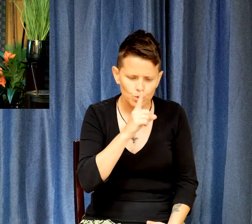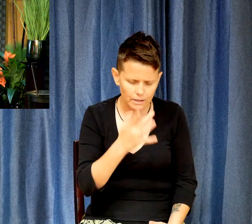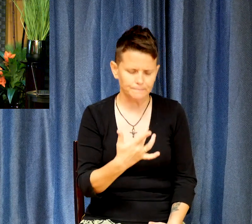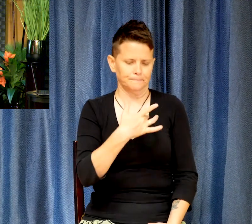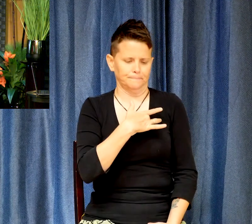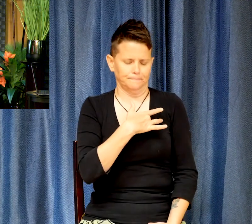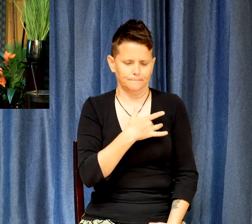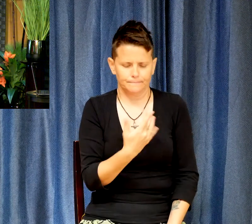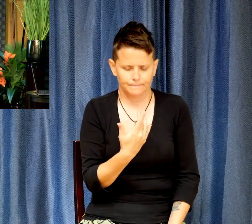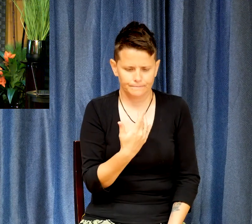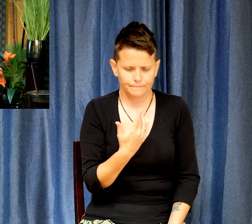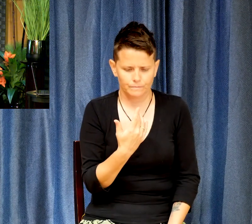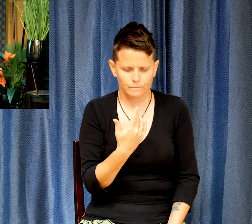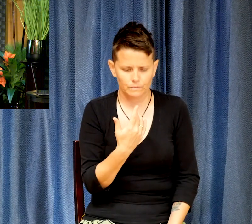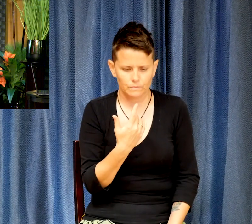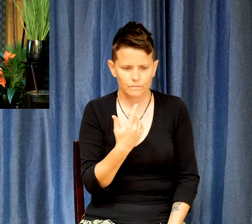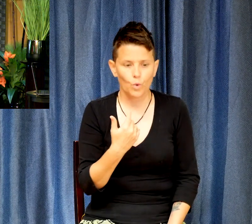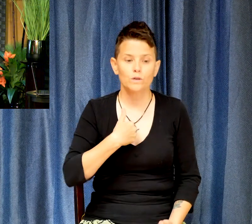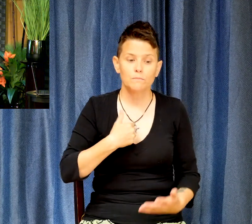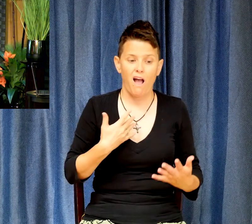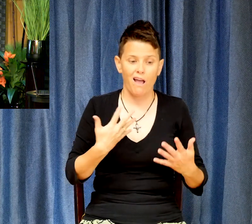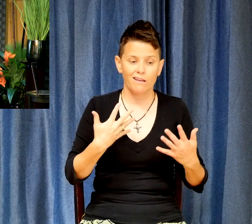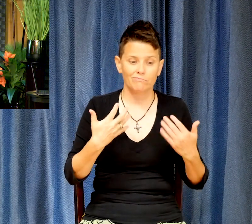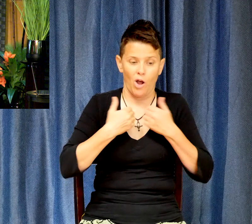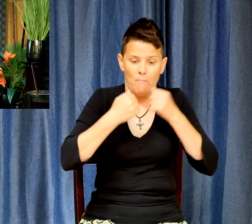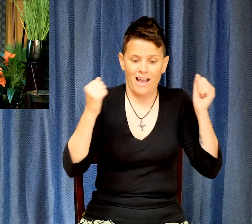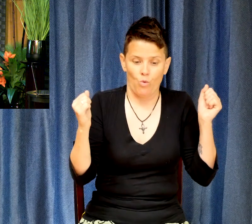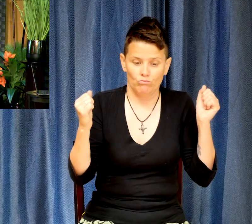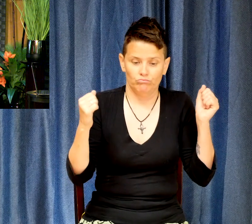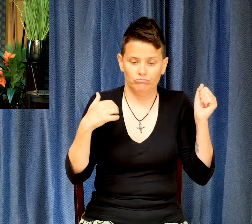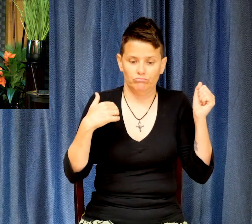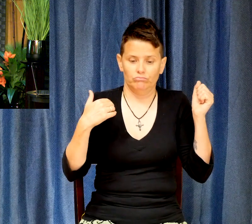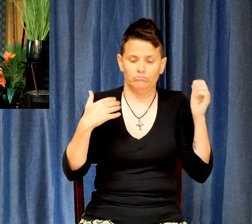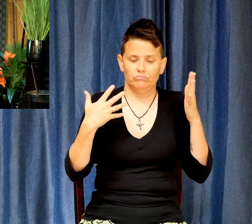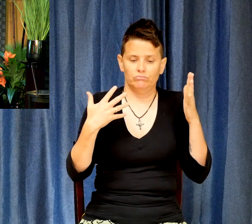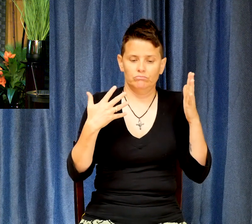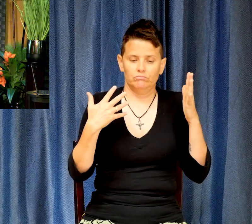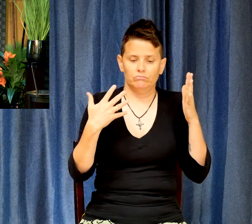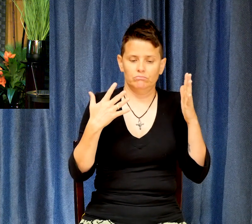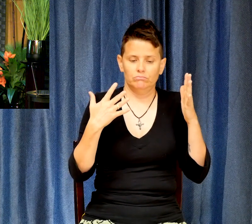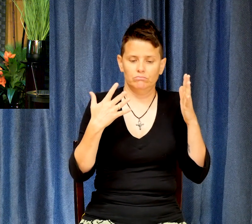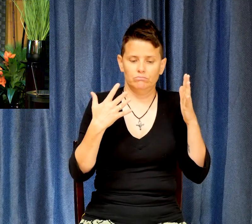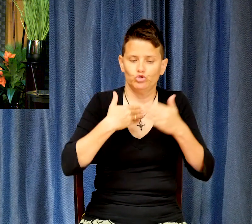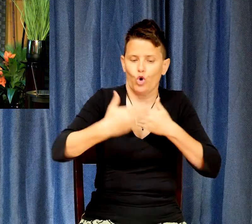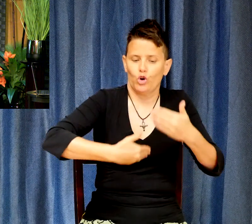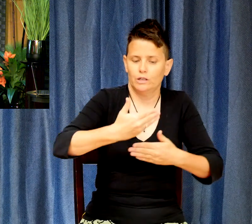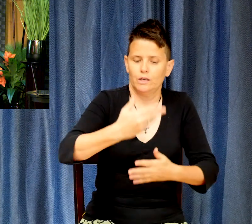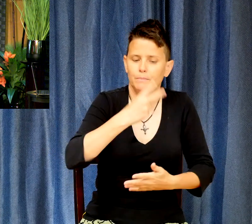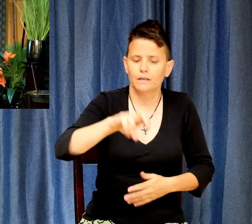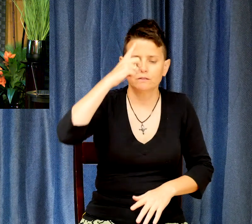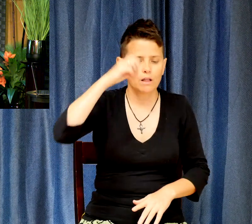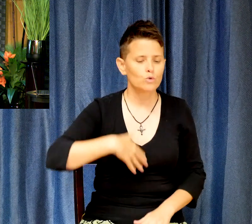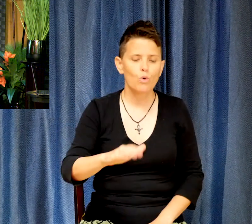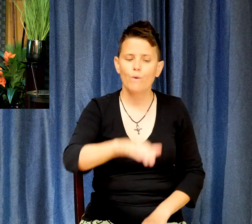grace for me personally was in my coming out journey. You know, growing up in the church, as I mentioned, growing up